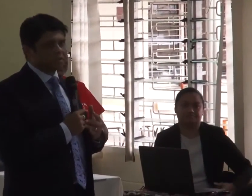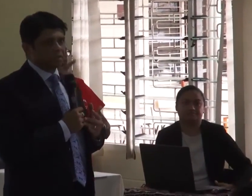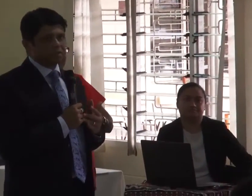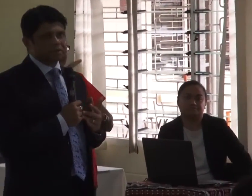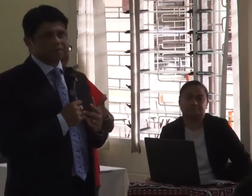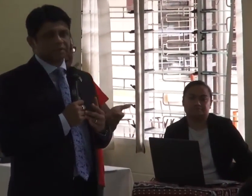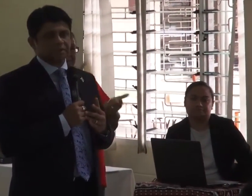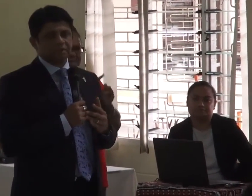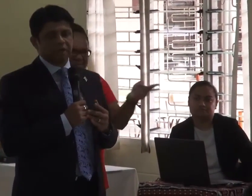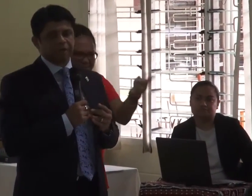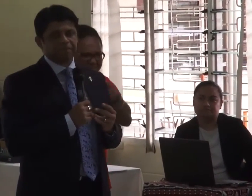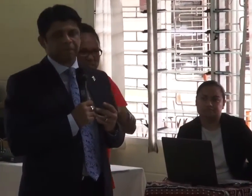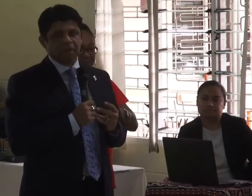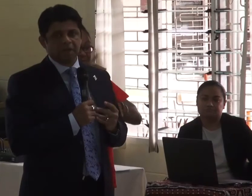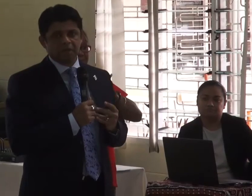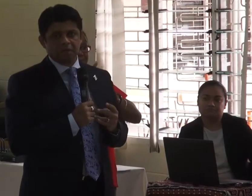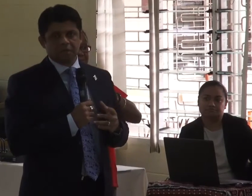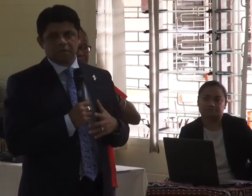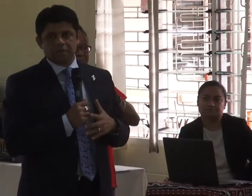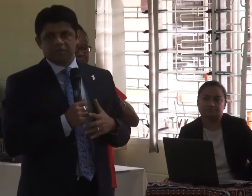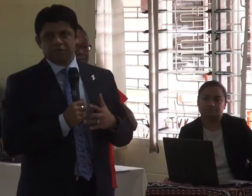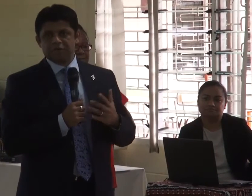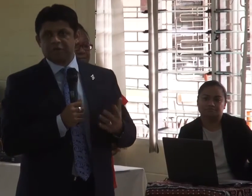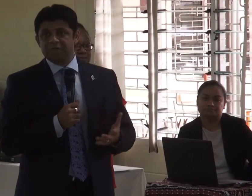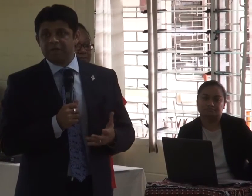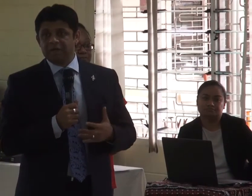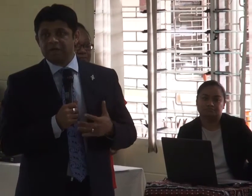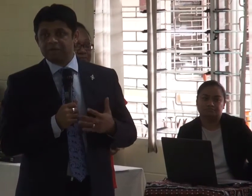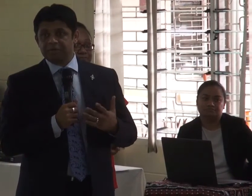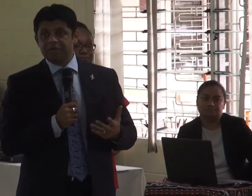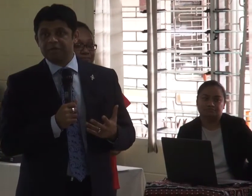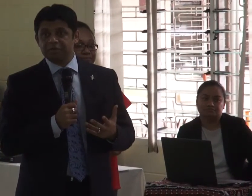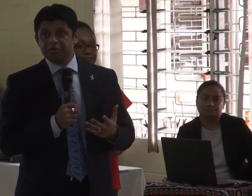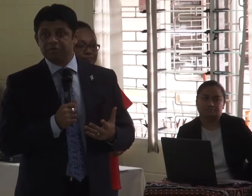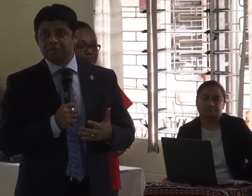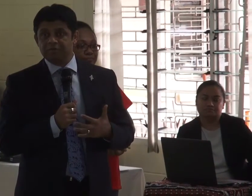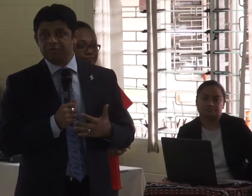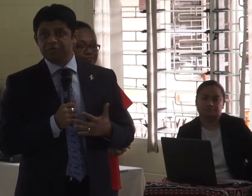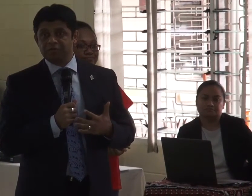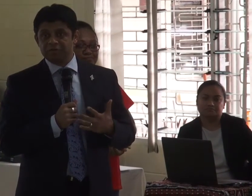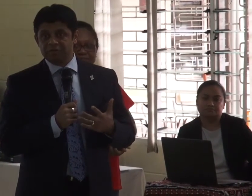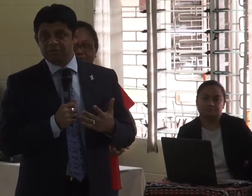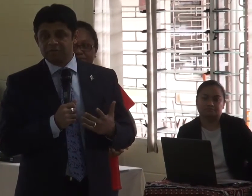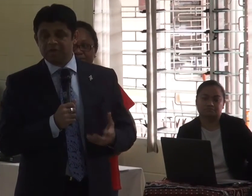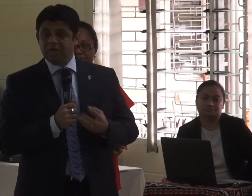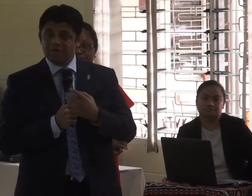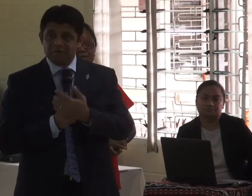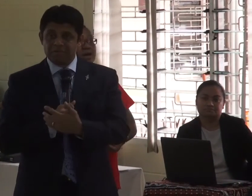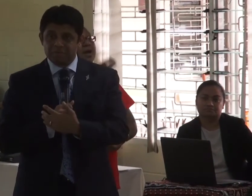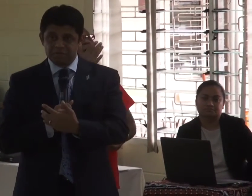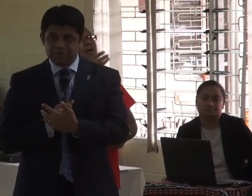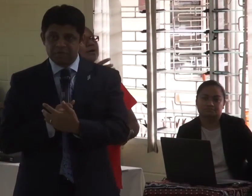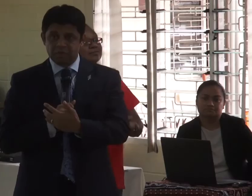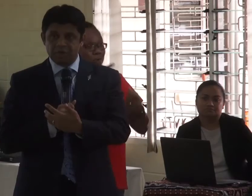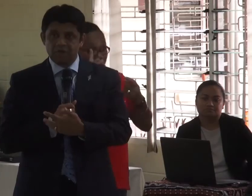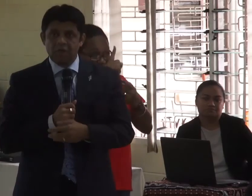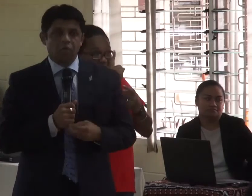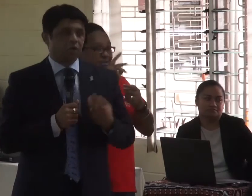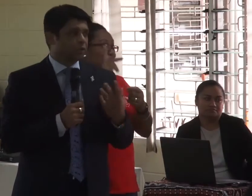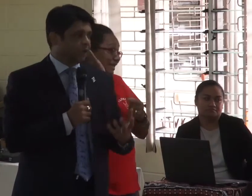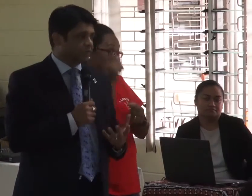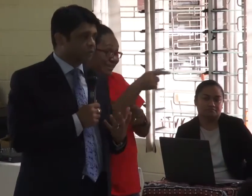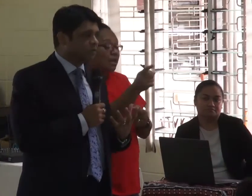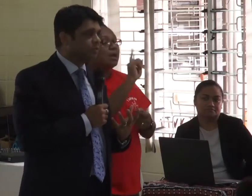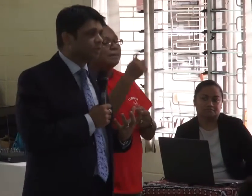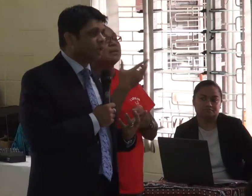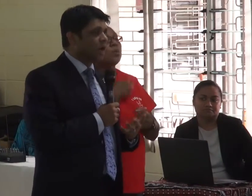is also not just to for us to come here and explain things to you, but for you to also learn how the government processes work.